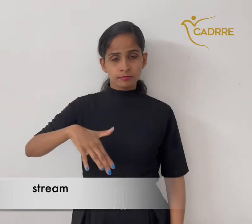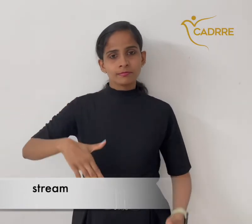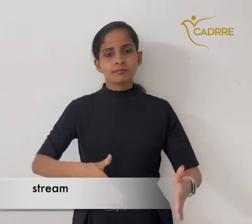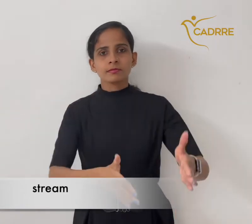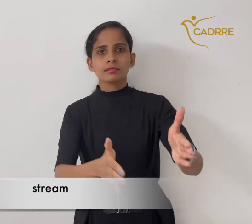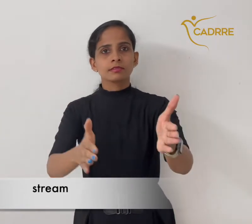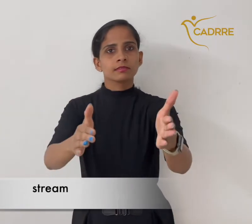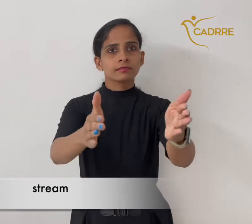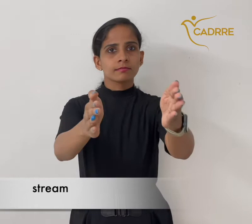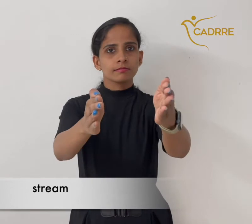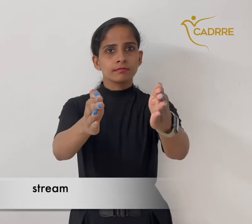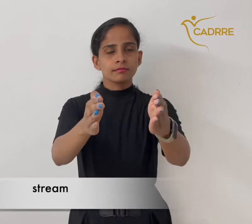stream,